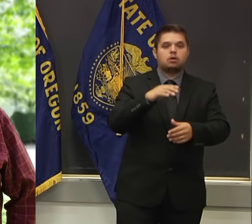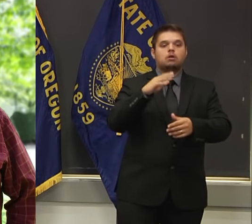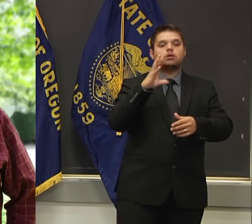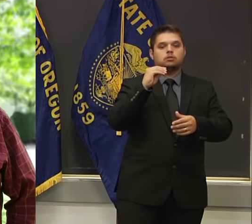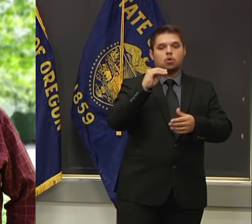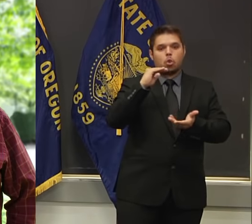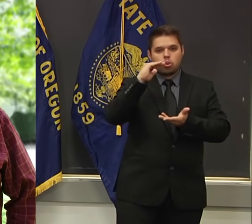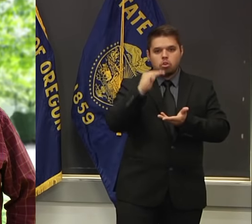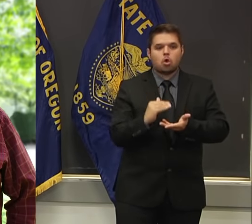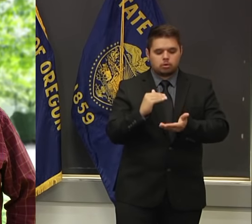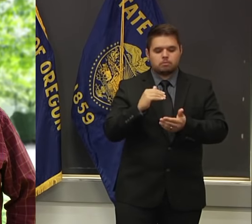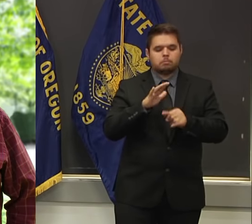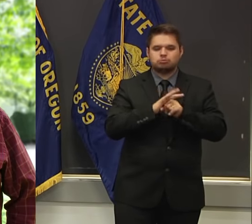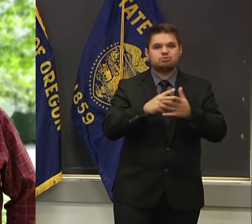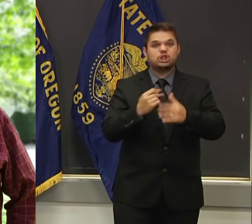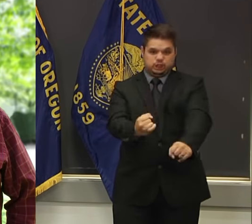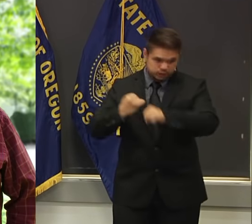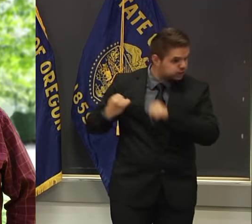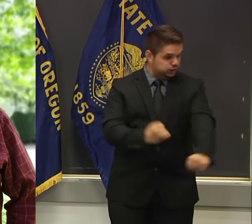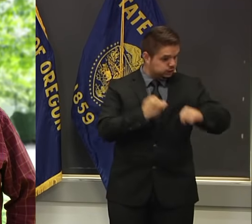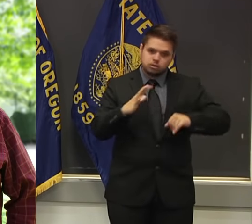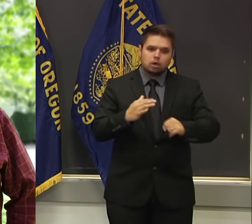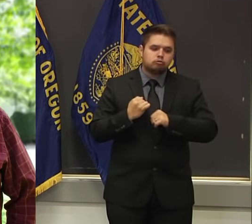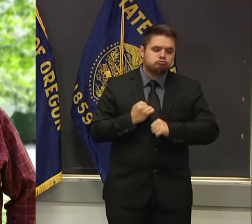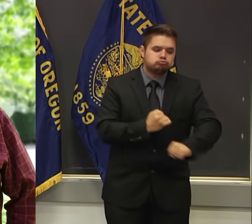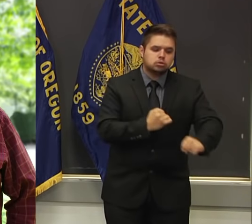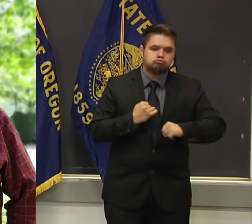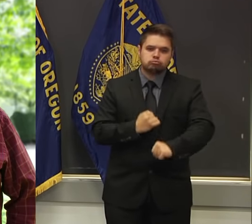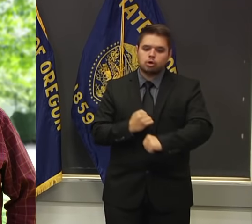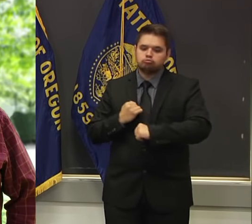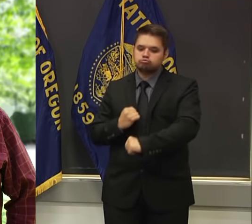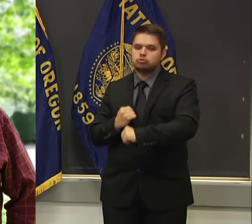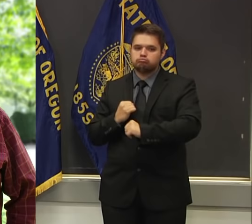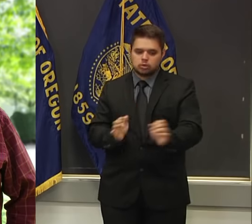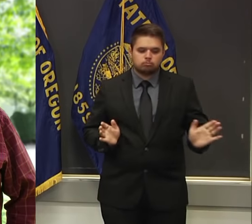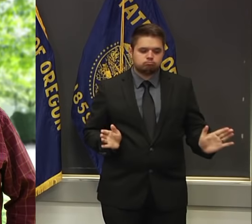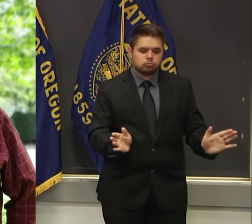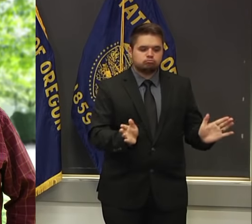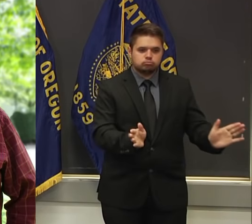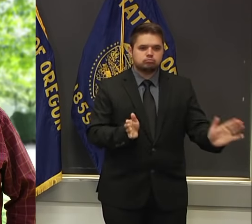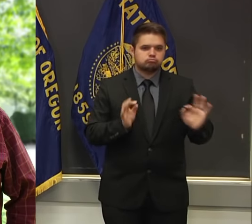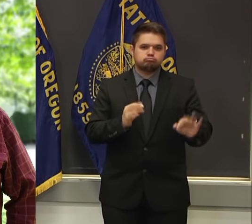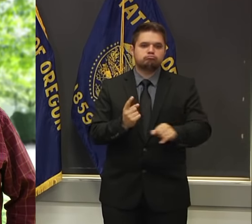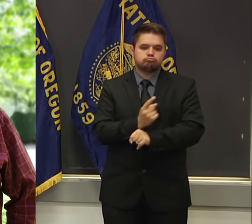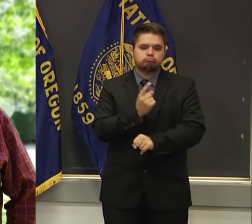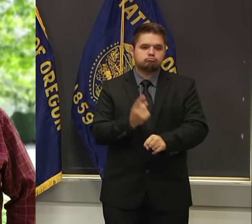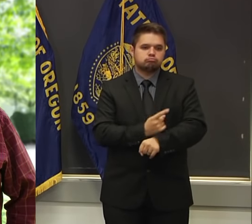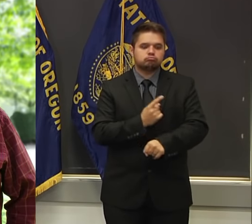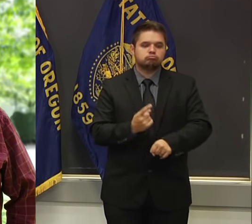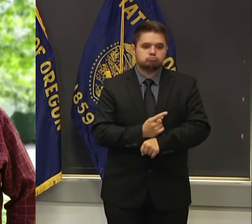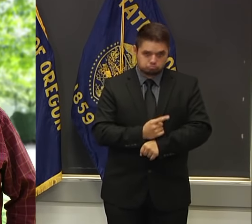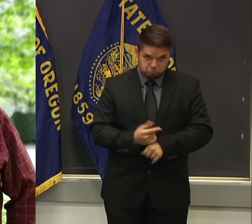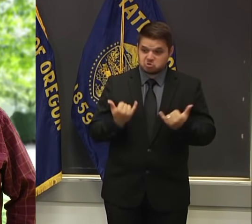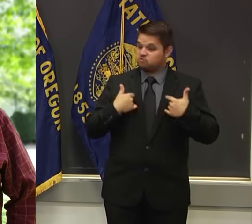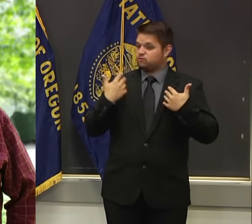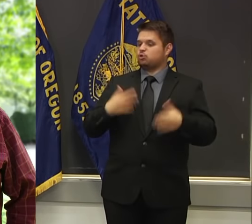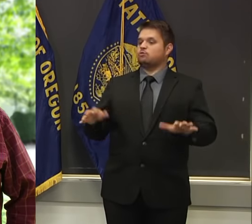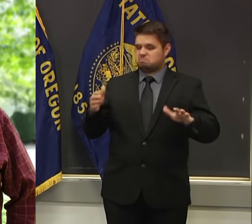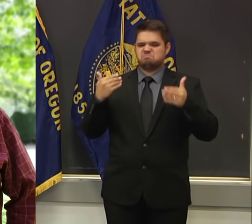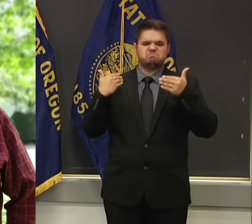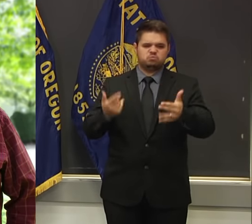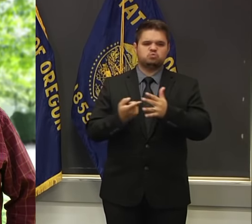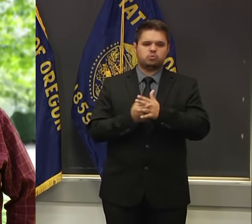about cleaning up this ash and soot. We're now all ready to take whatever questions you may have. We do want to make sure that we can